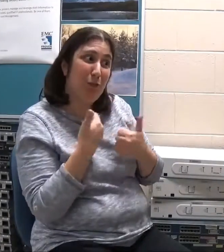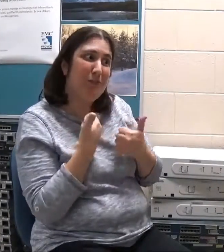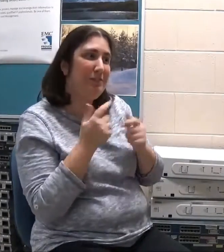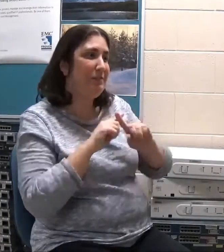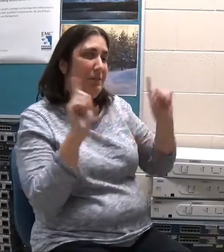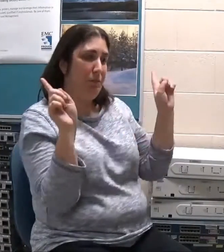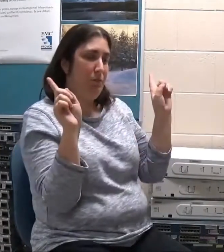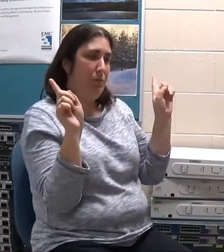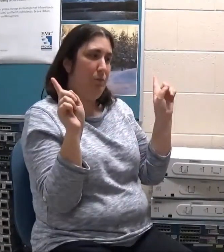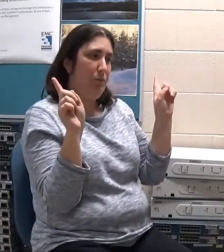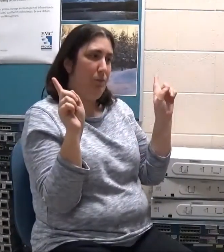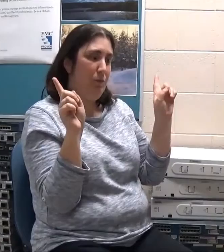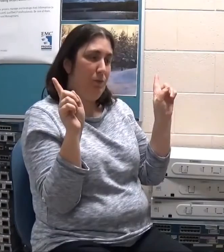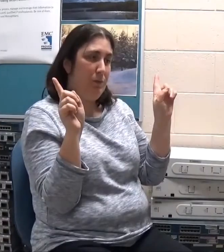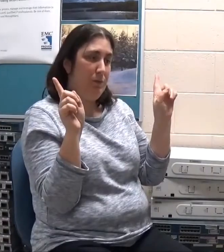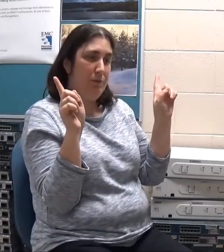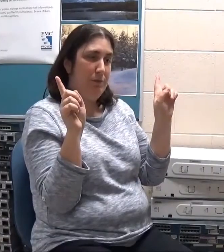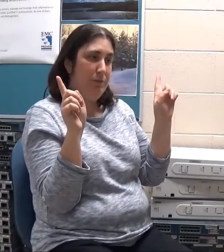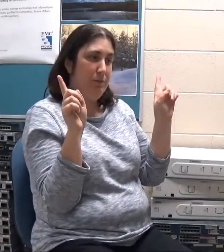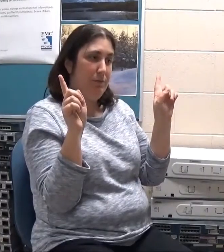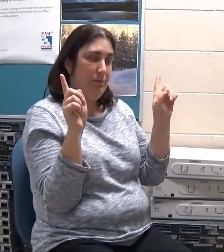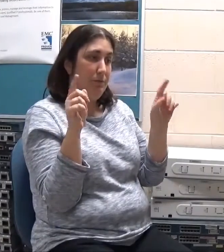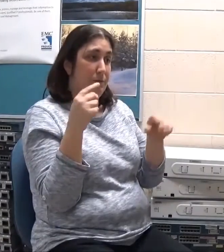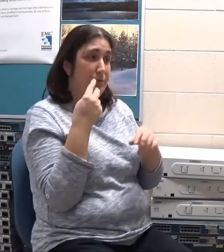Do you see anything in here that would allow us to configure set?